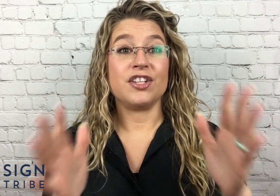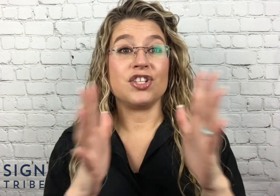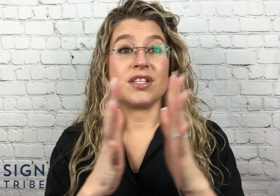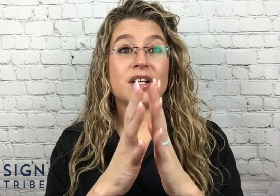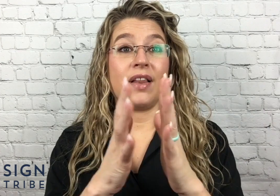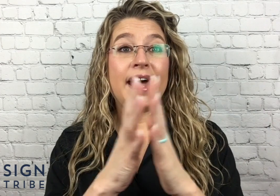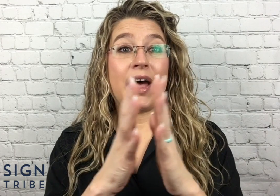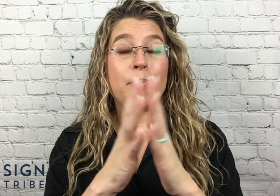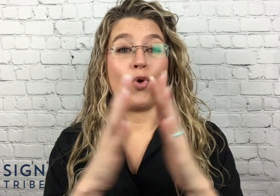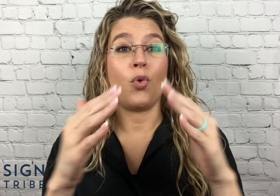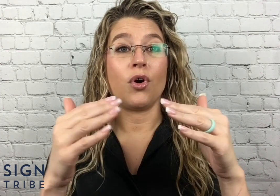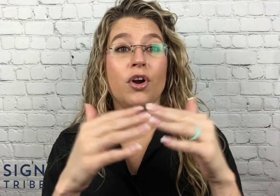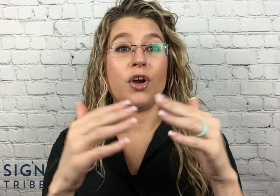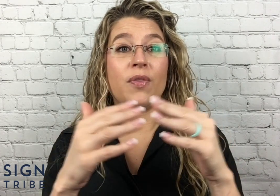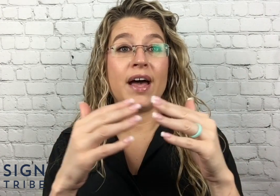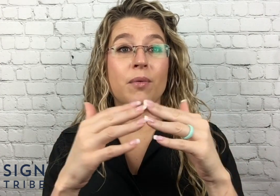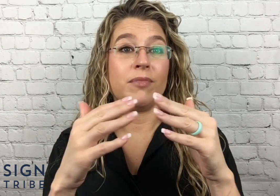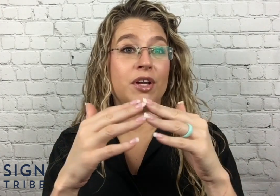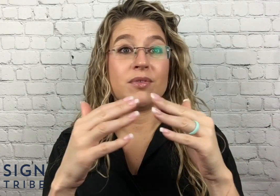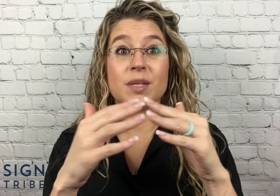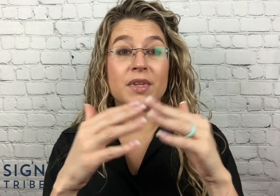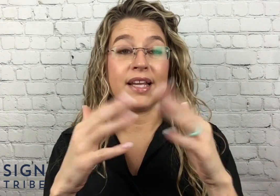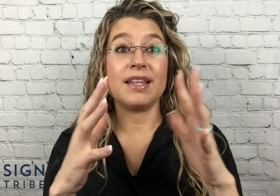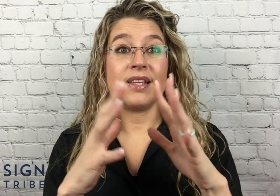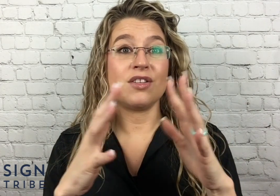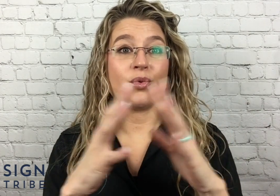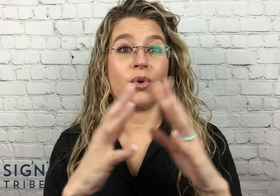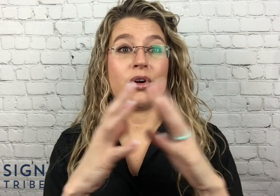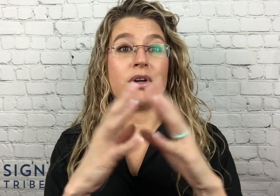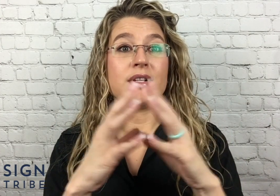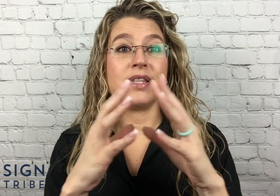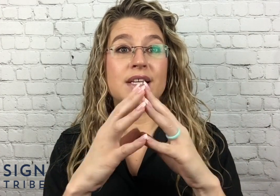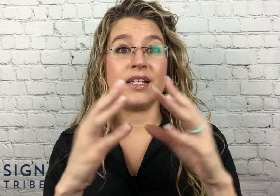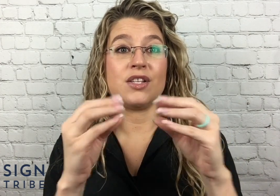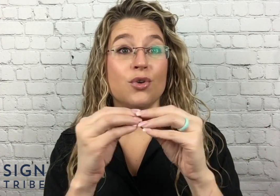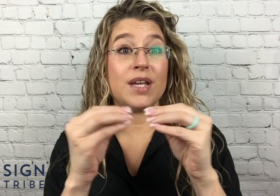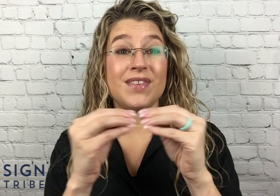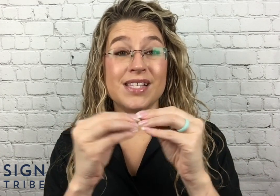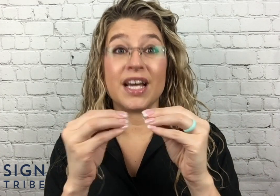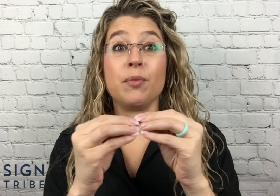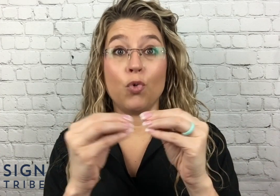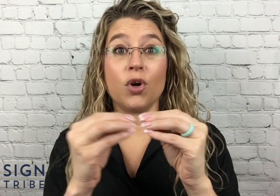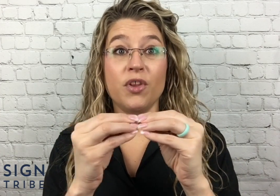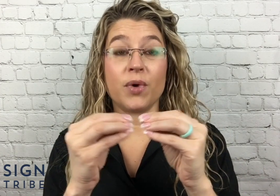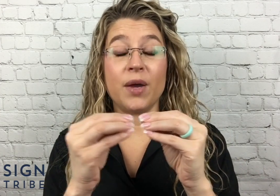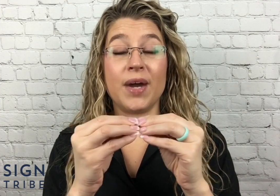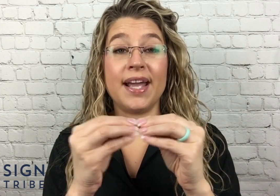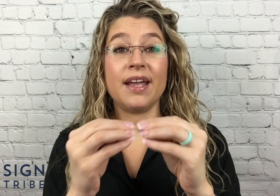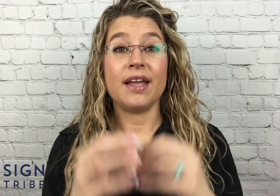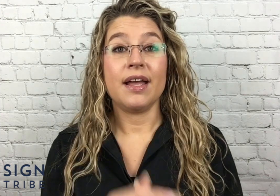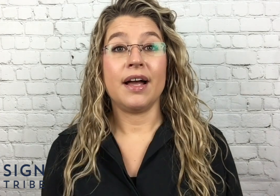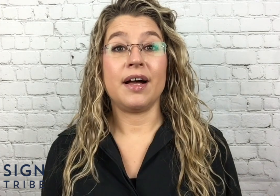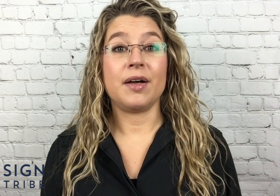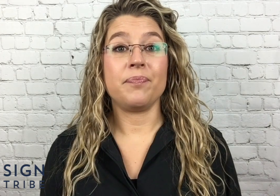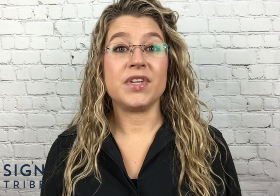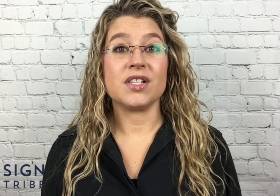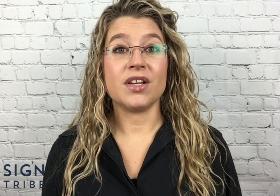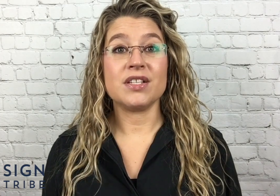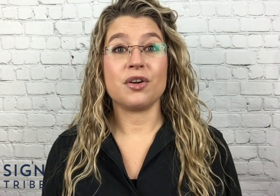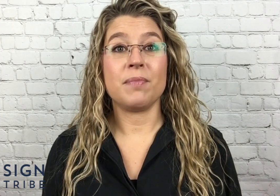just clap or go that, something like this, or even sign more the right way. As long as they're making